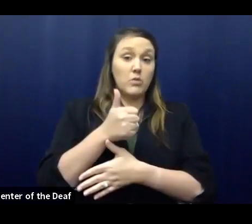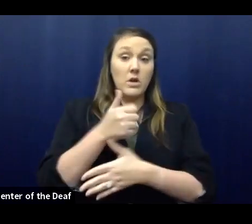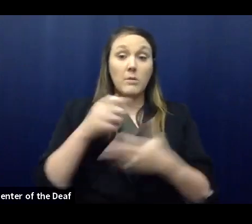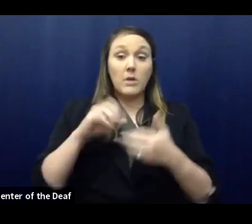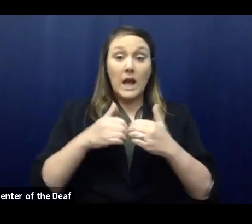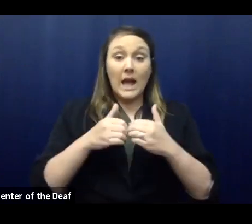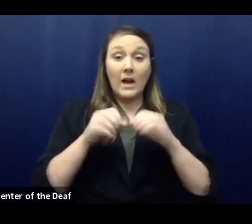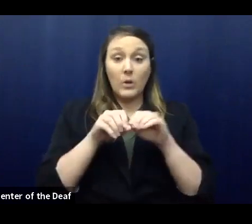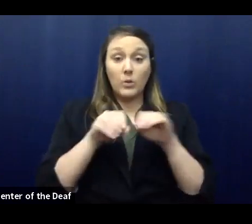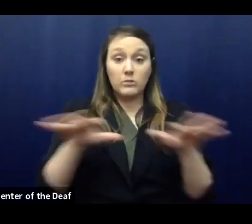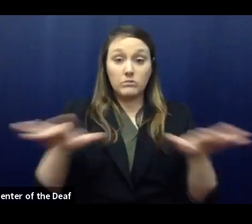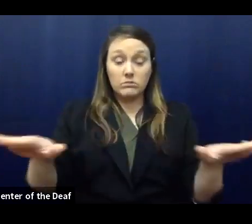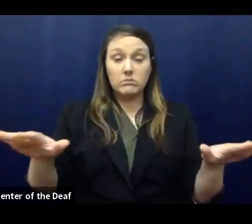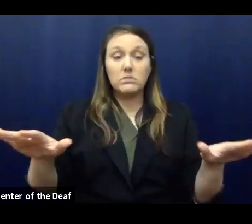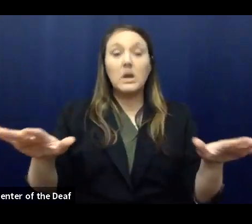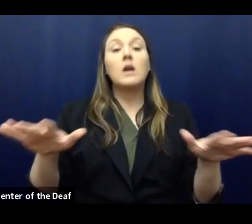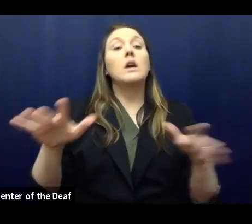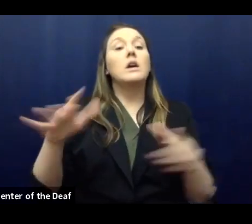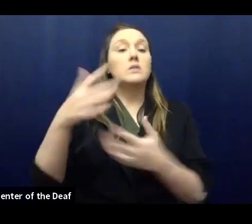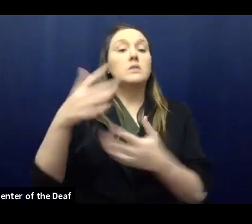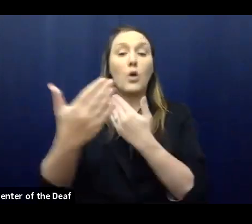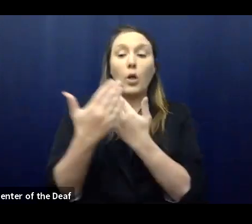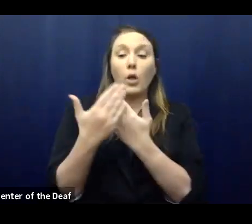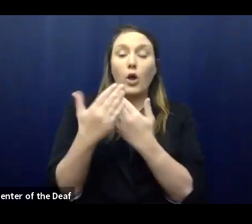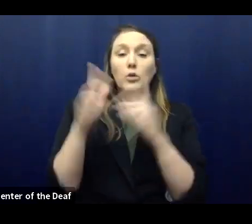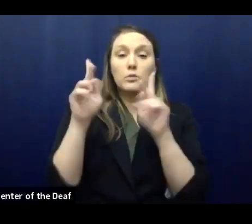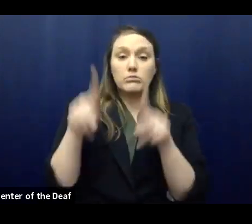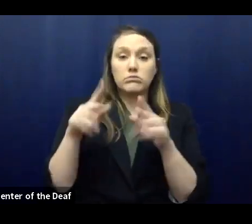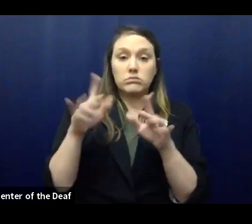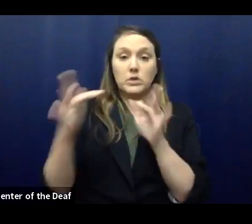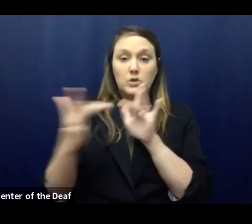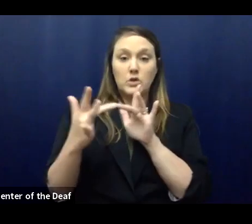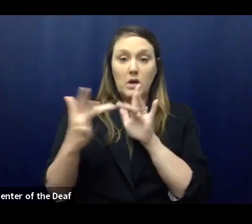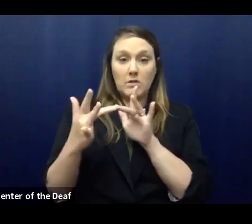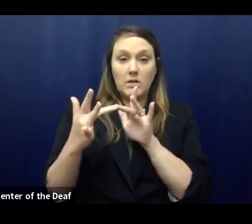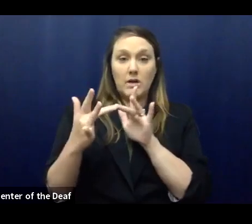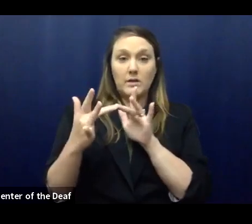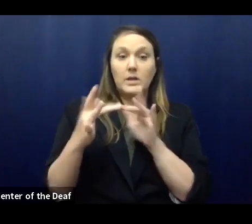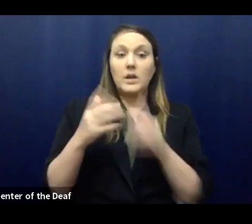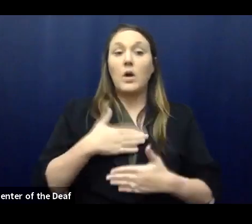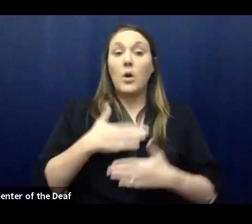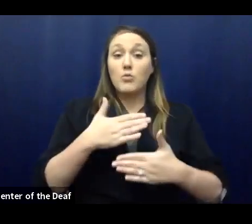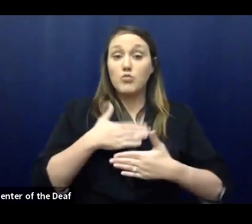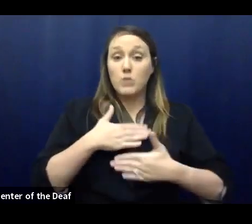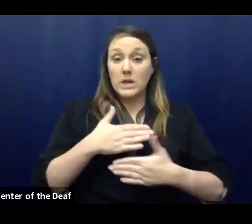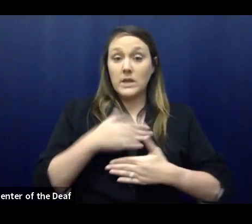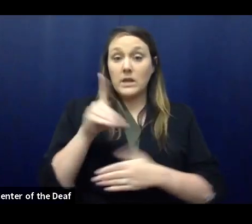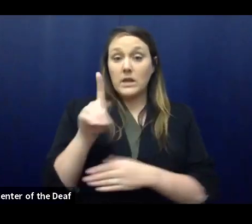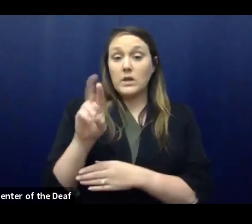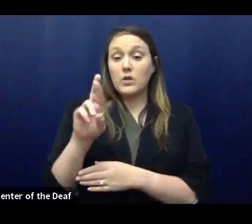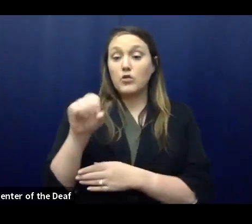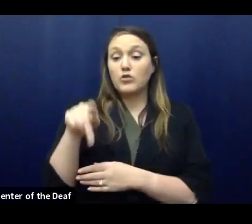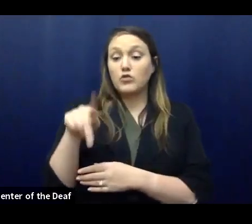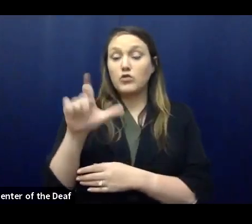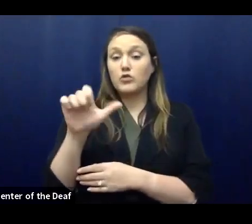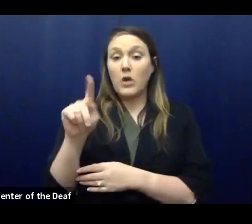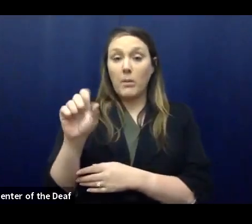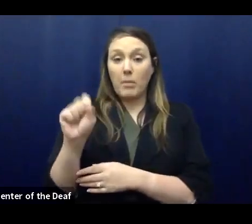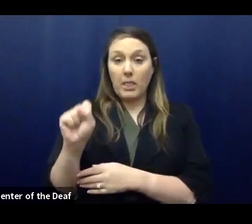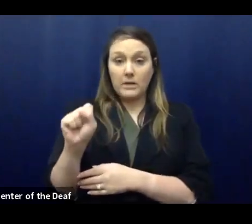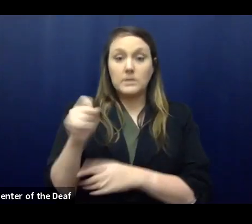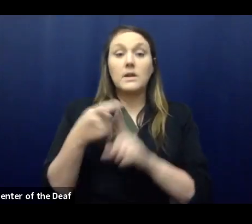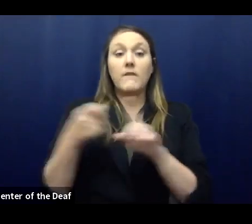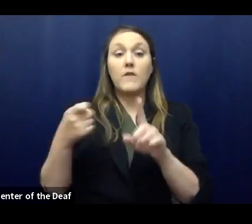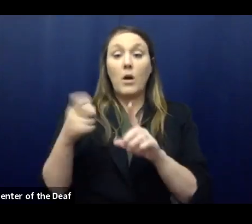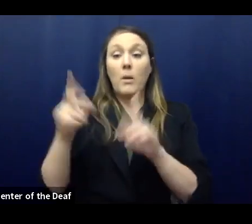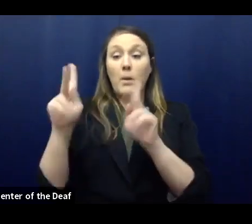spread is through close-to-close personal contact, through respiratory droplets from an infected person. When they cough, sneeze, or